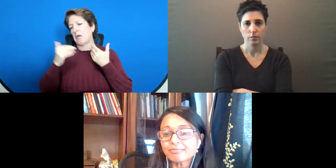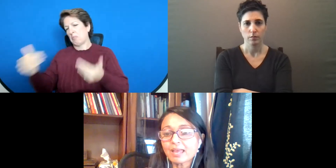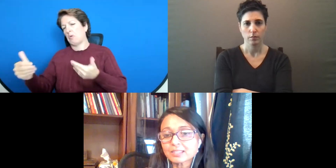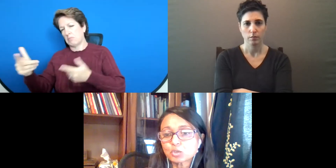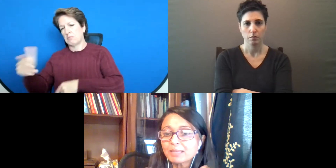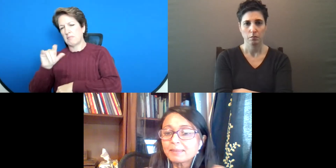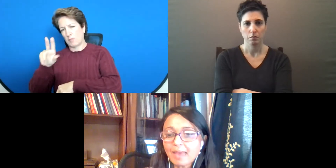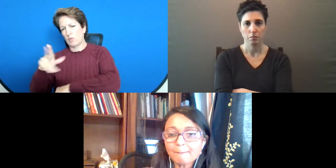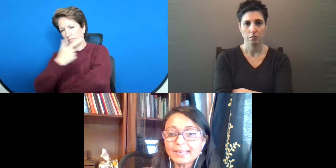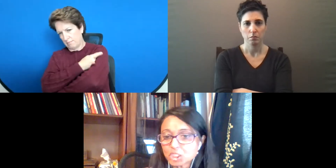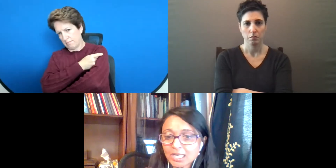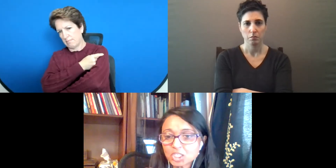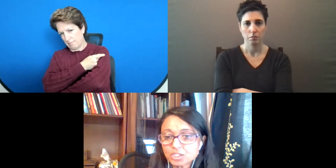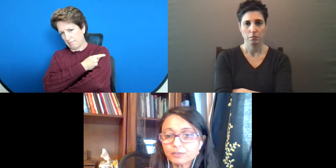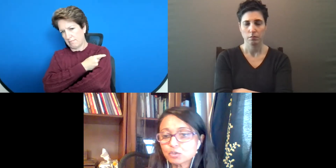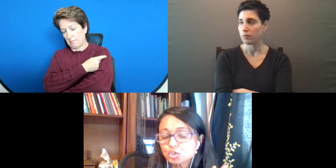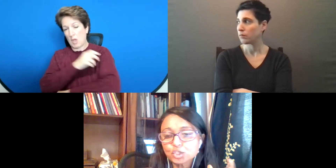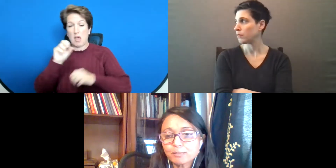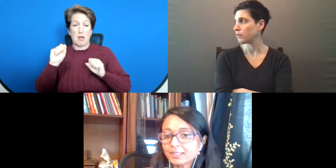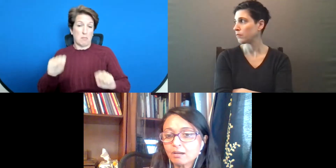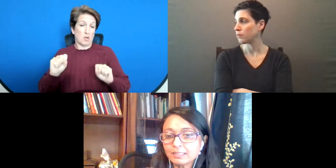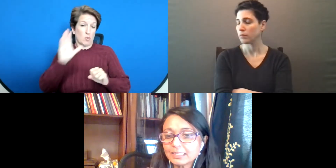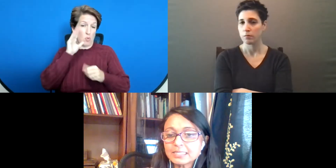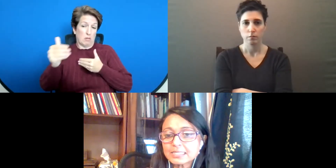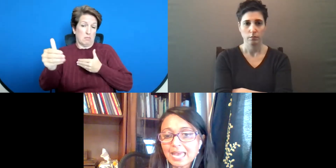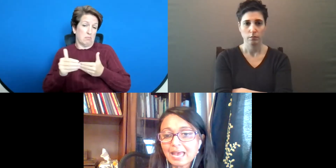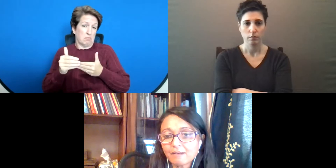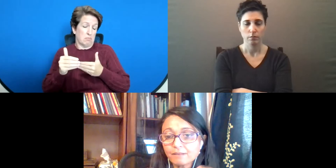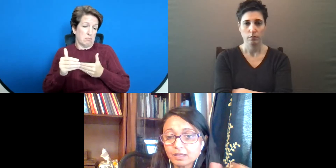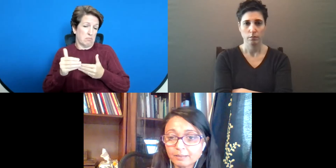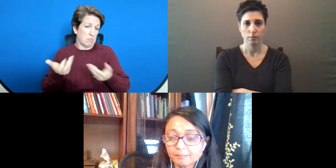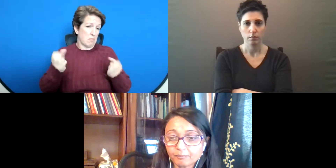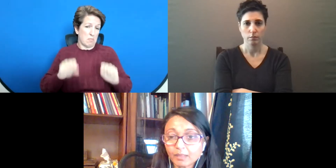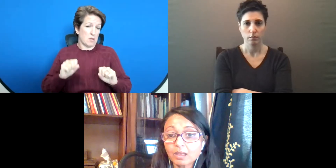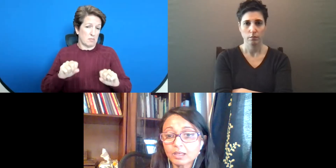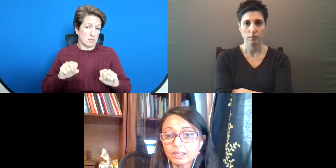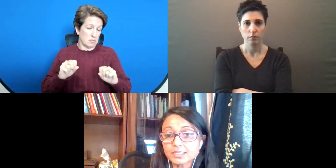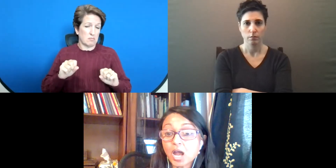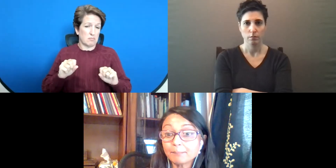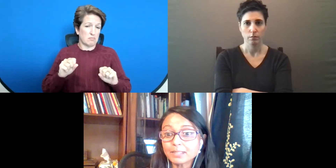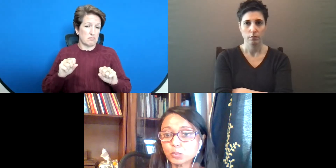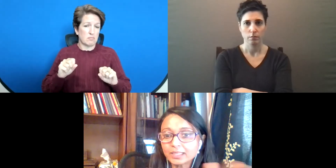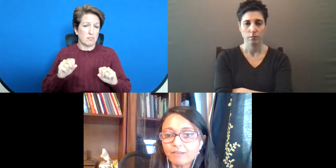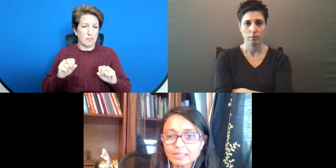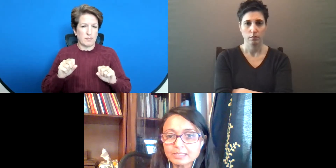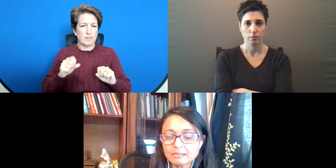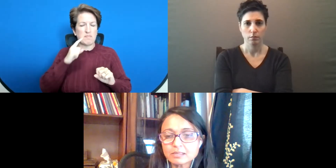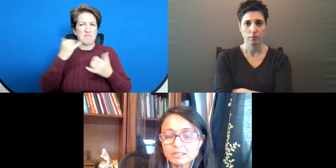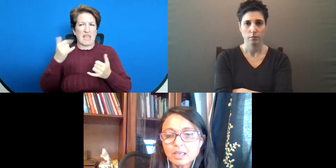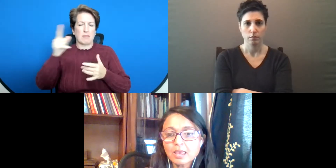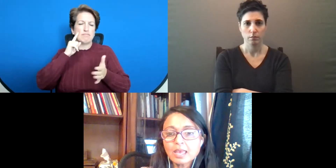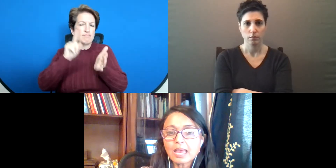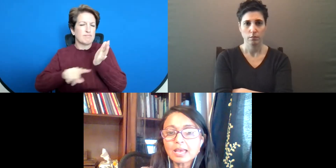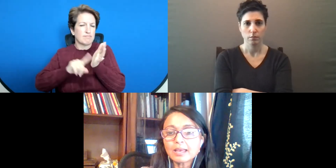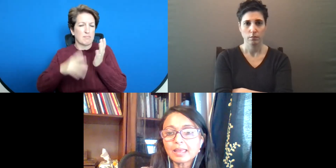they're looking at that. So maybe that might change in the future. You might not need to have time between